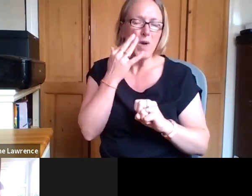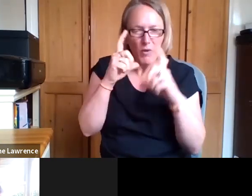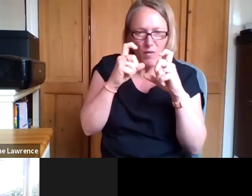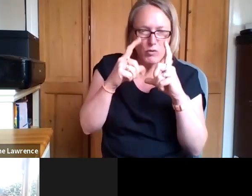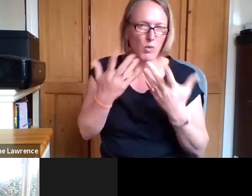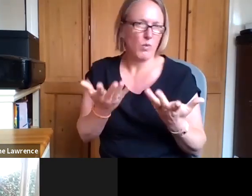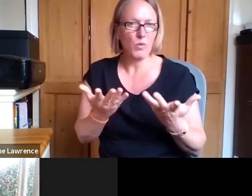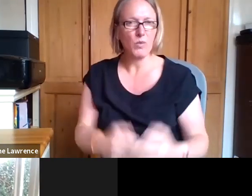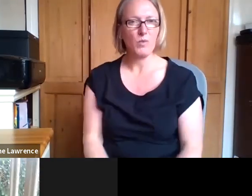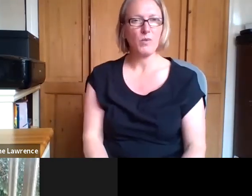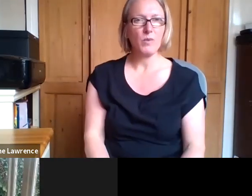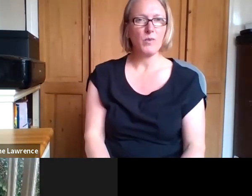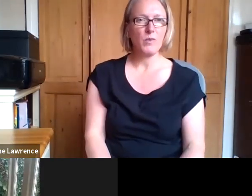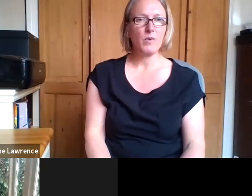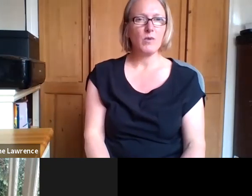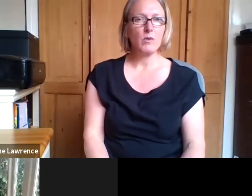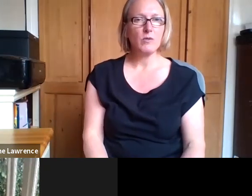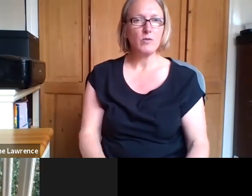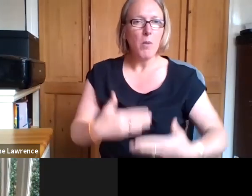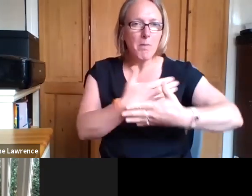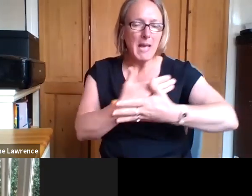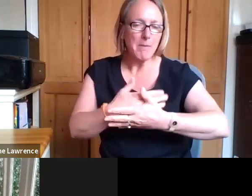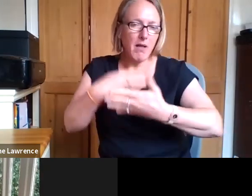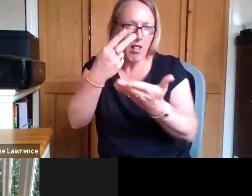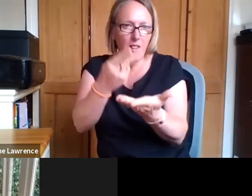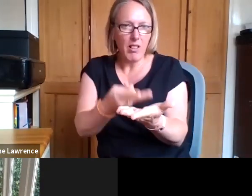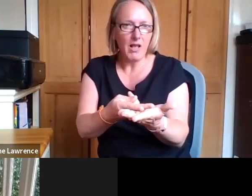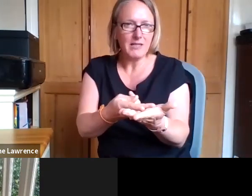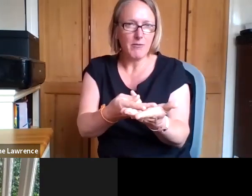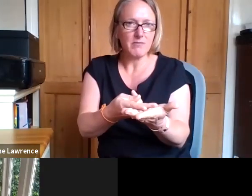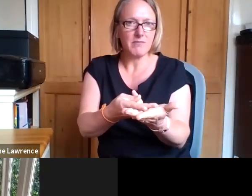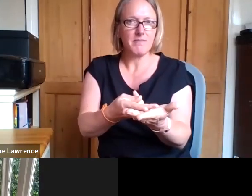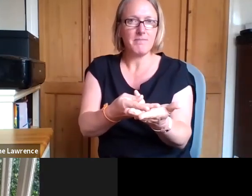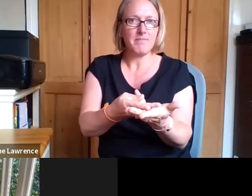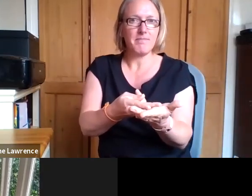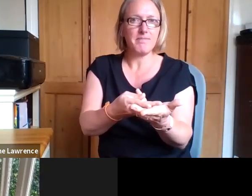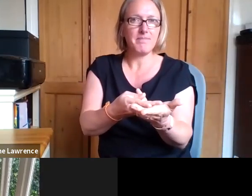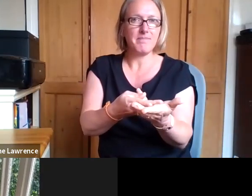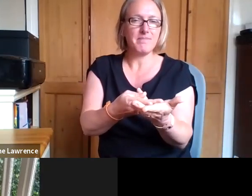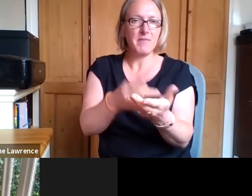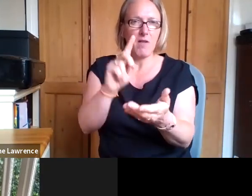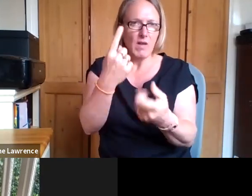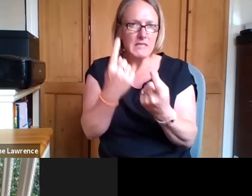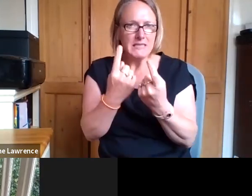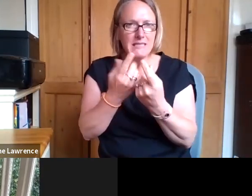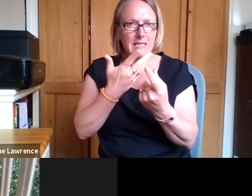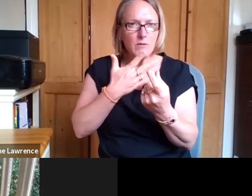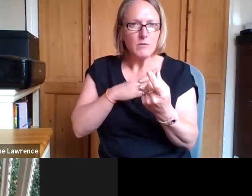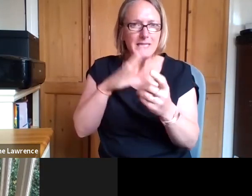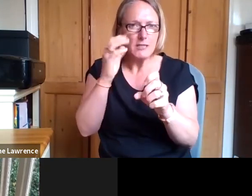to do. So we put baby down. The first thing we want to do is to have the